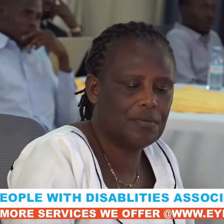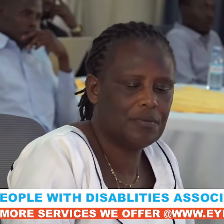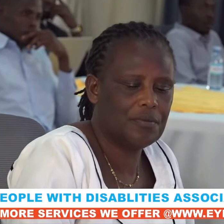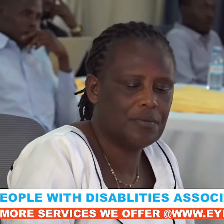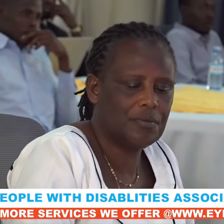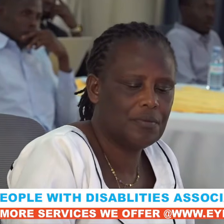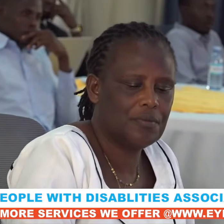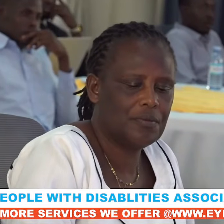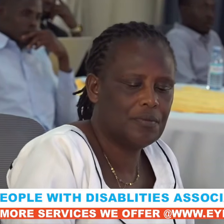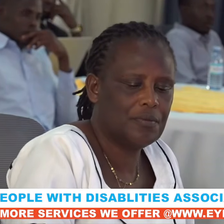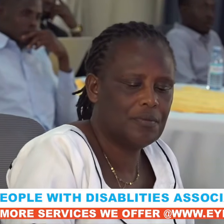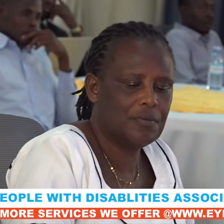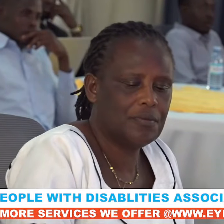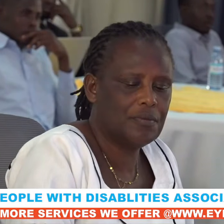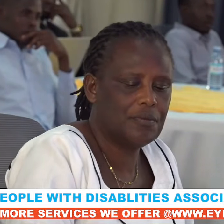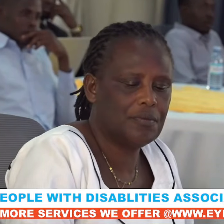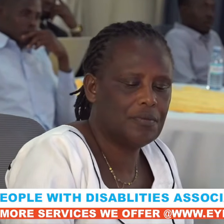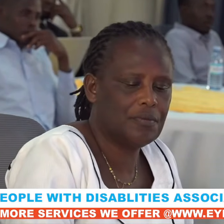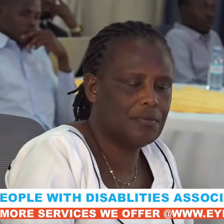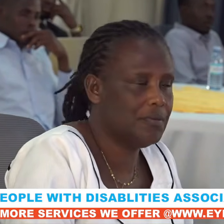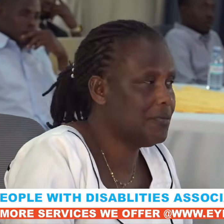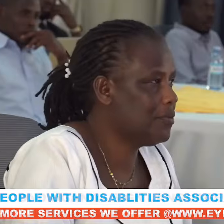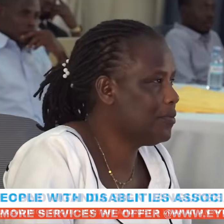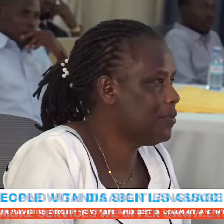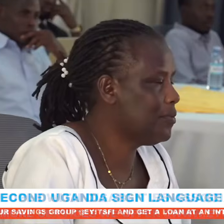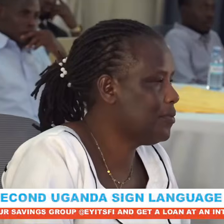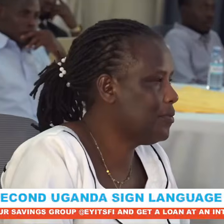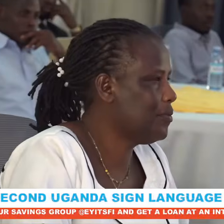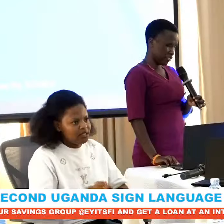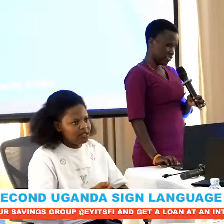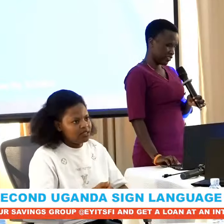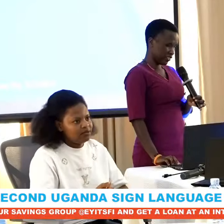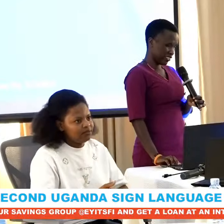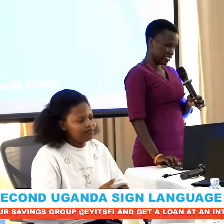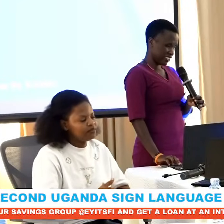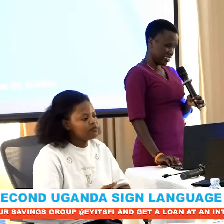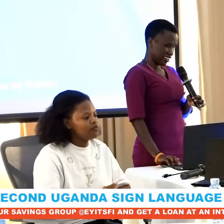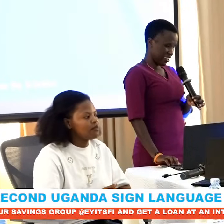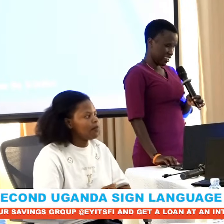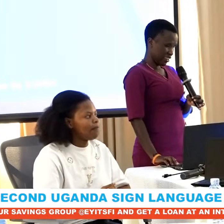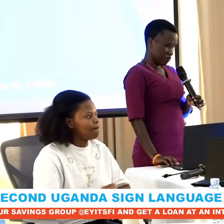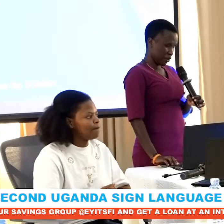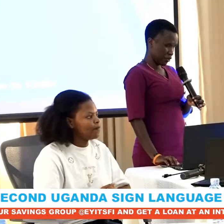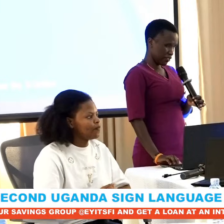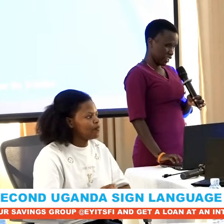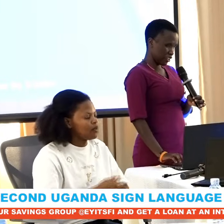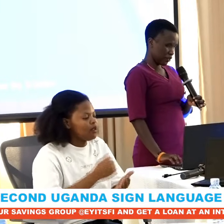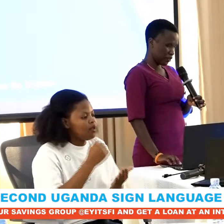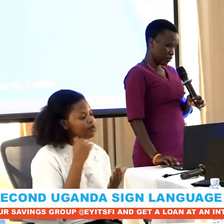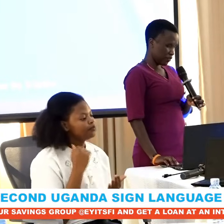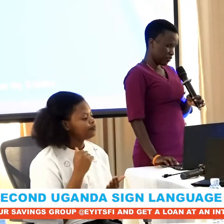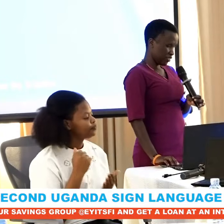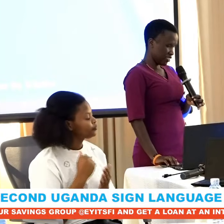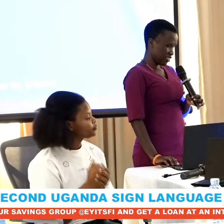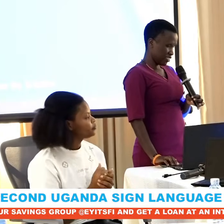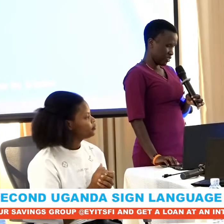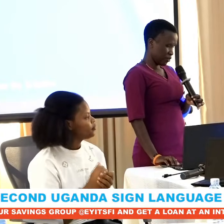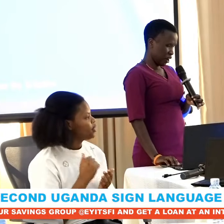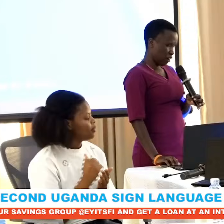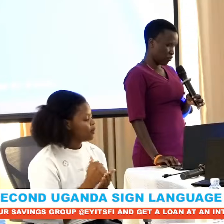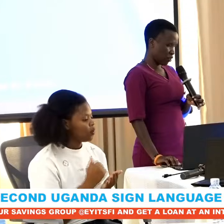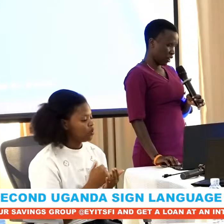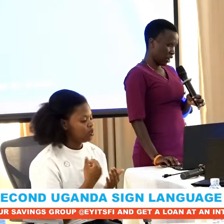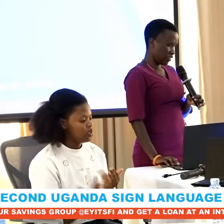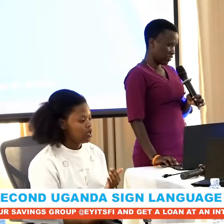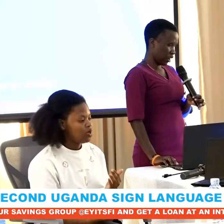I will expect questions and supplements after my presentation, because I know we